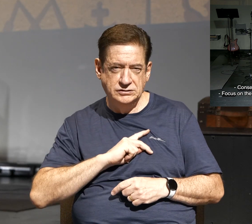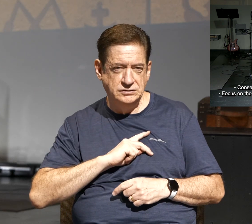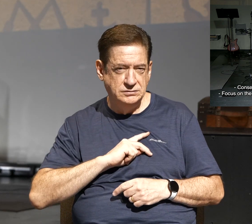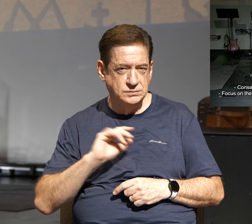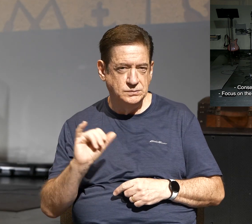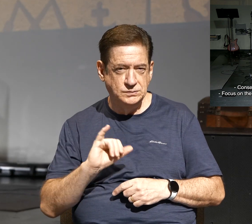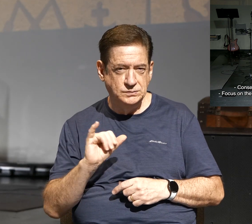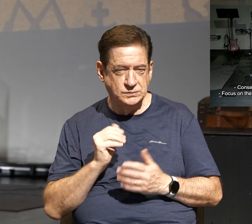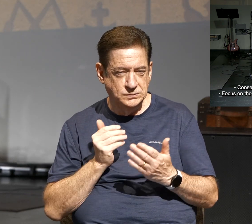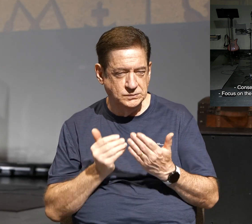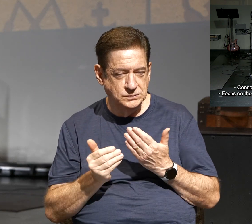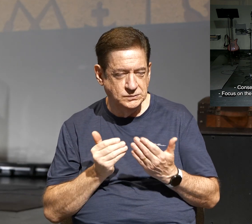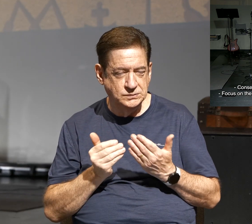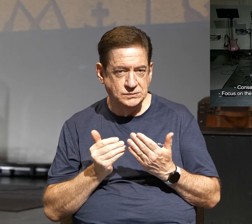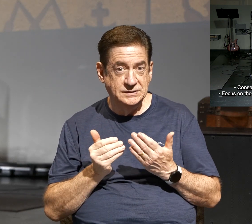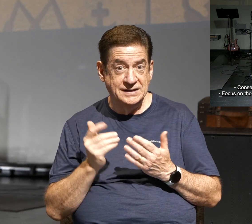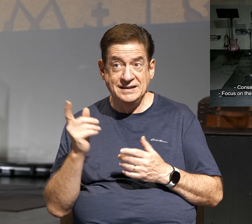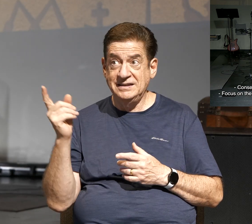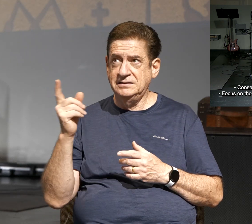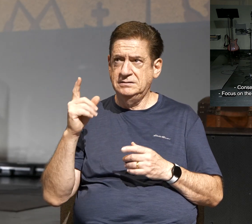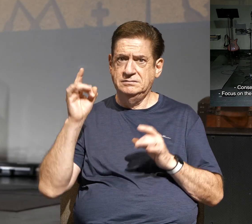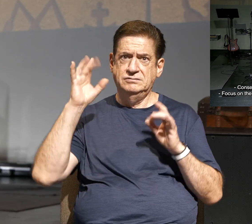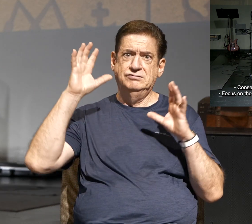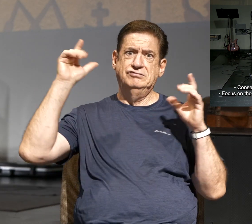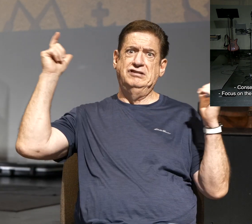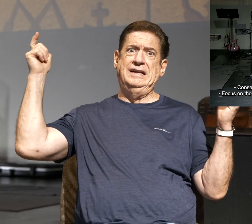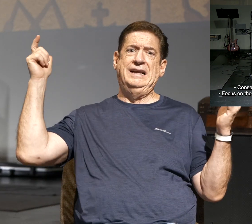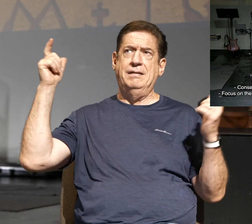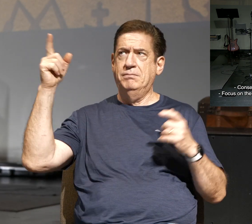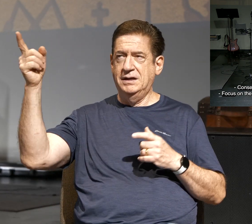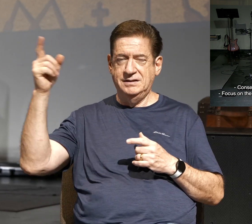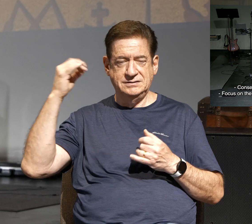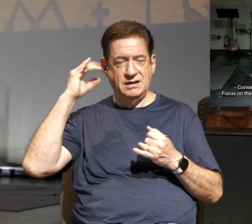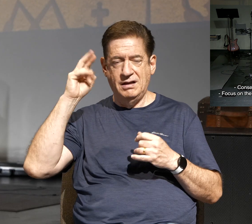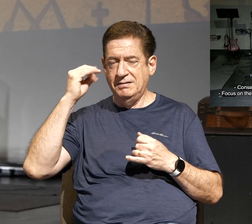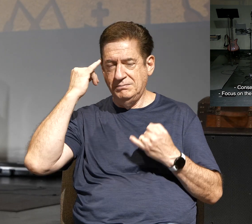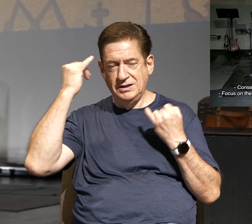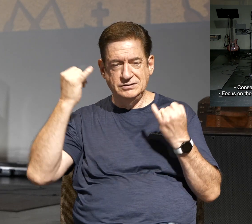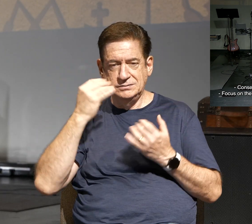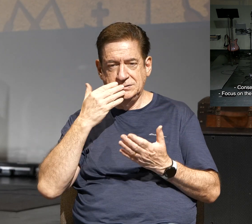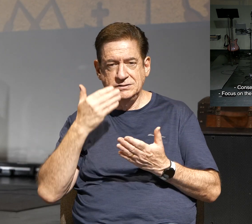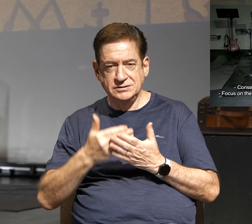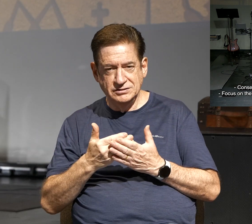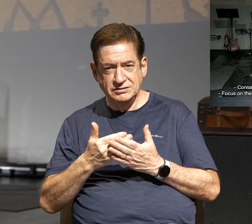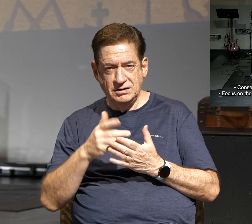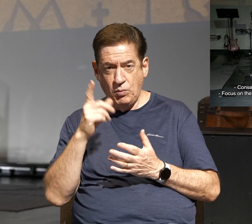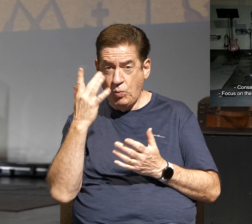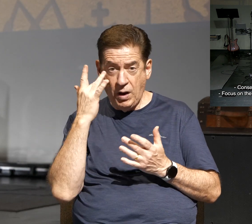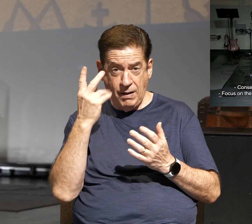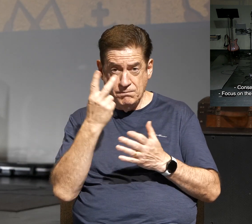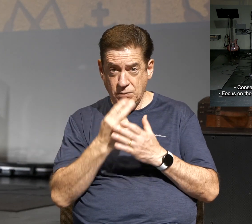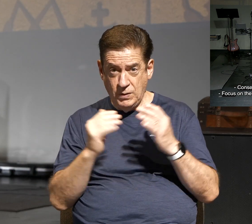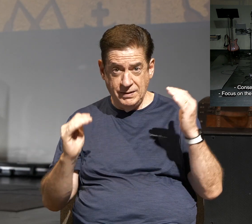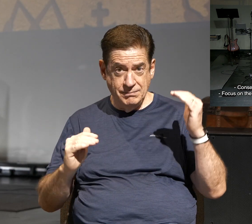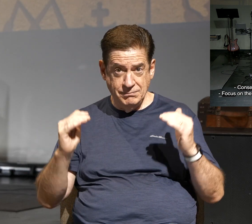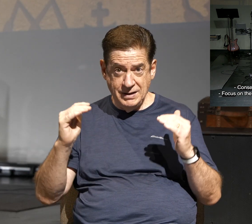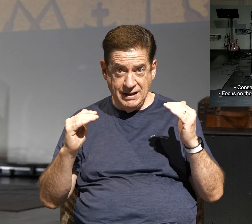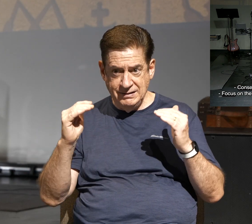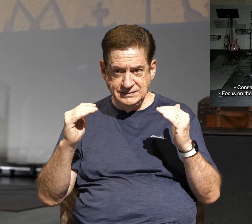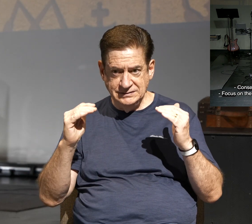He's indescribably great, but he's unimaginably good. Now, why would you need to have both of those in balance? Because it's